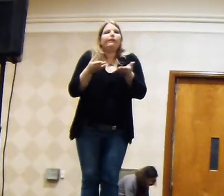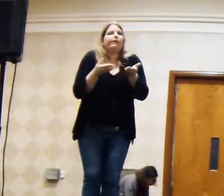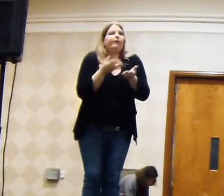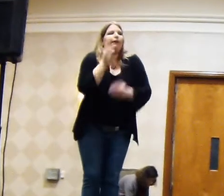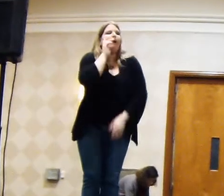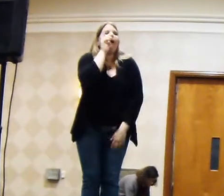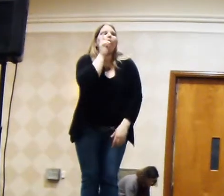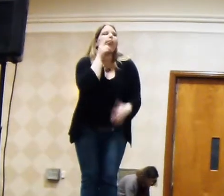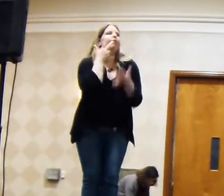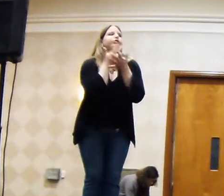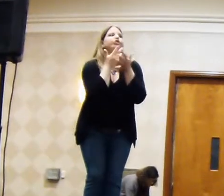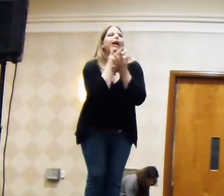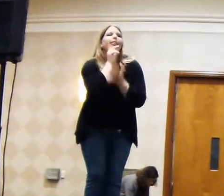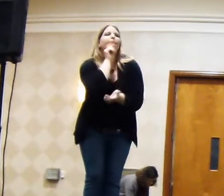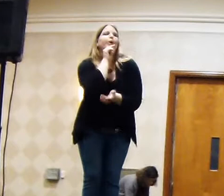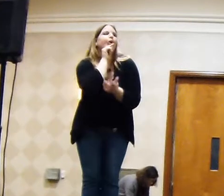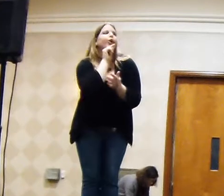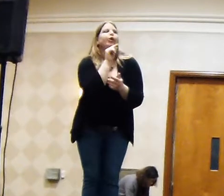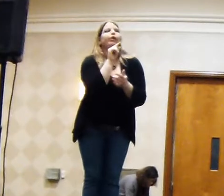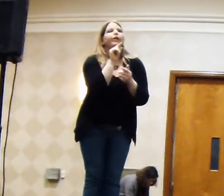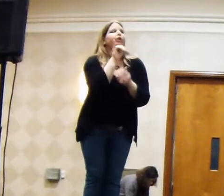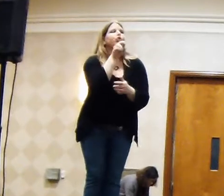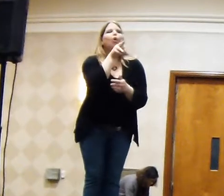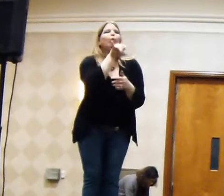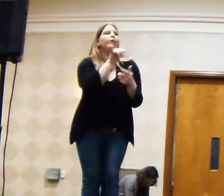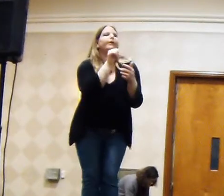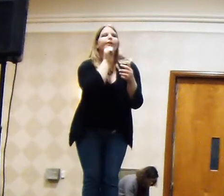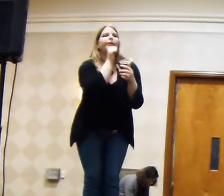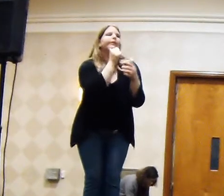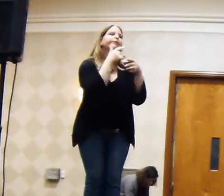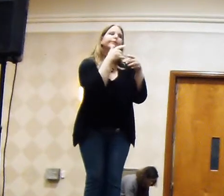Joey didn't make parole again.